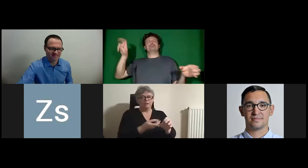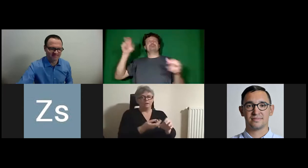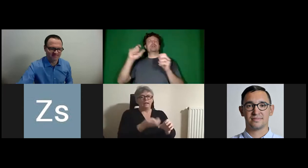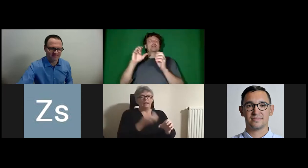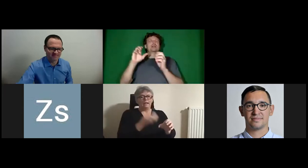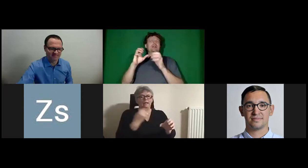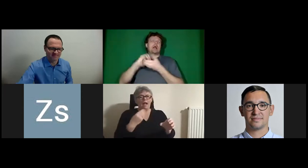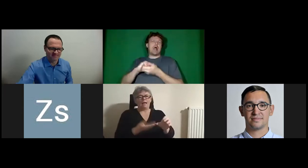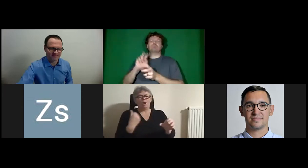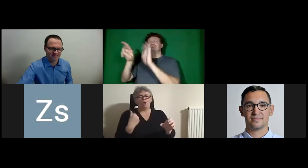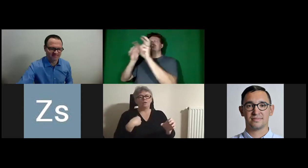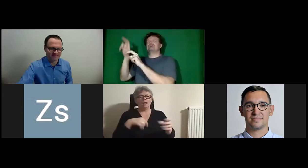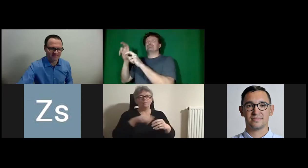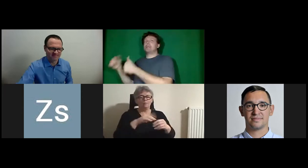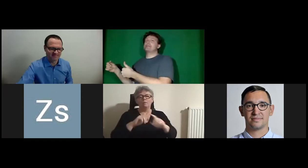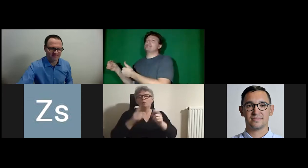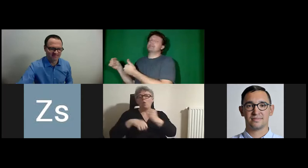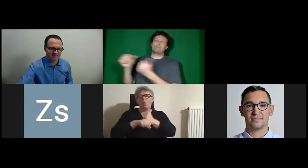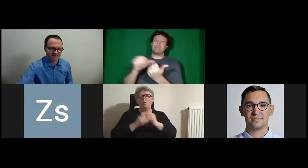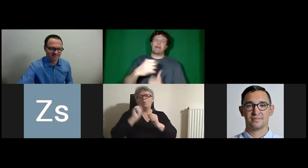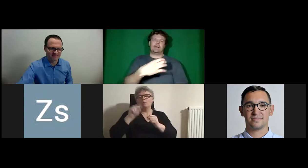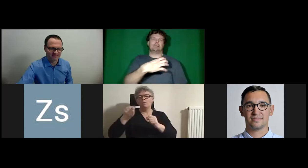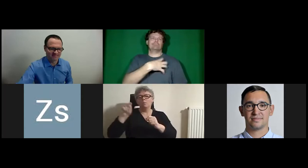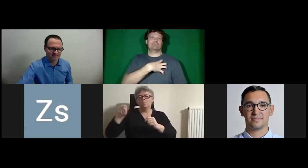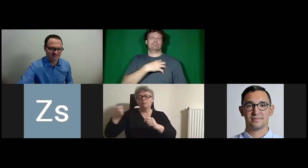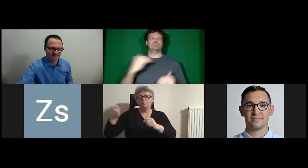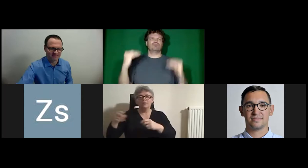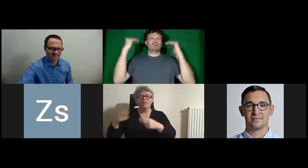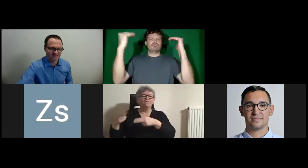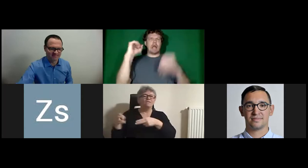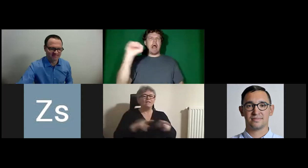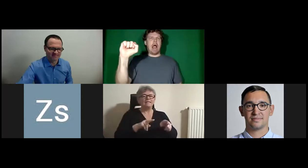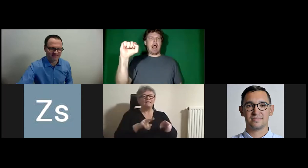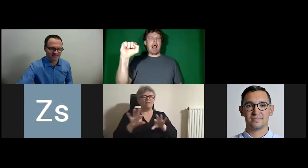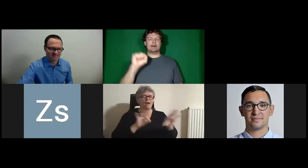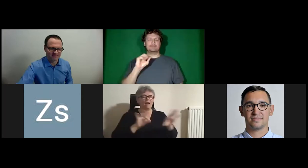youth team, and then I joined several clubs after that.